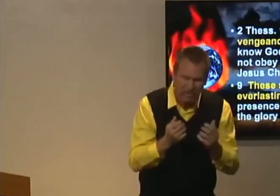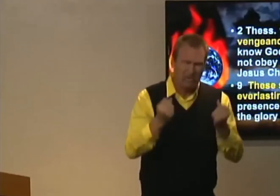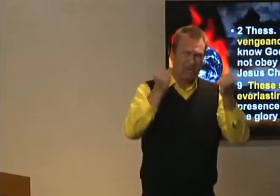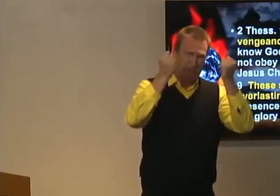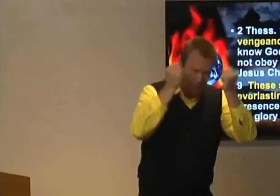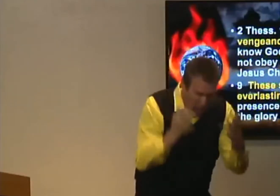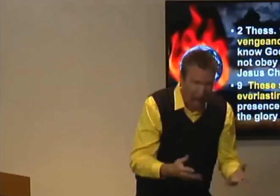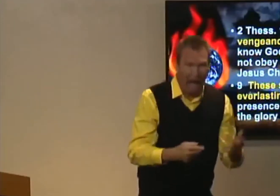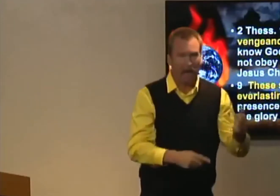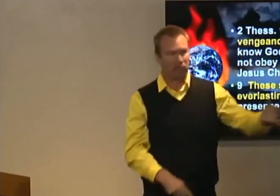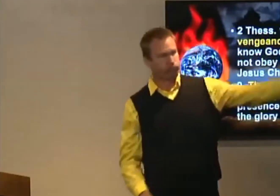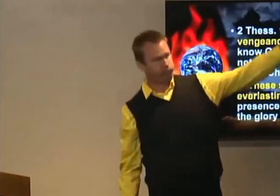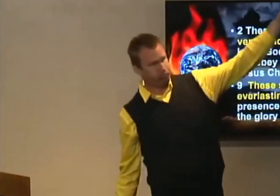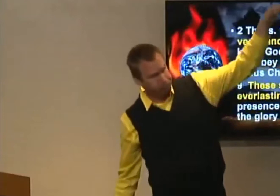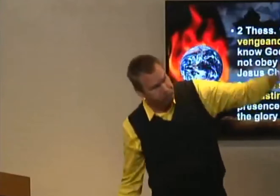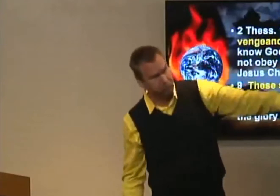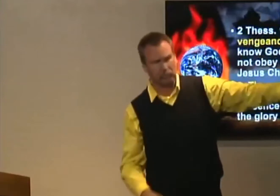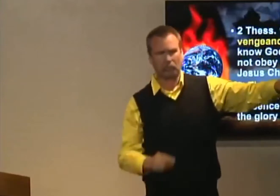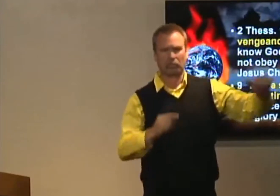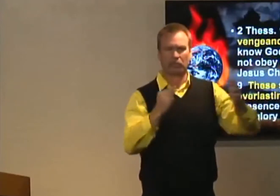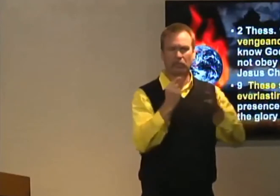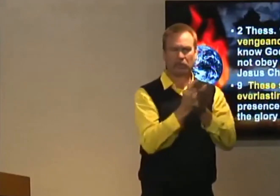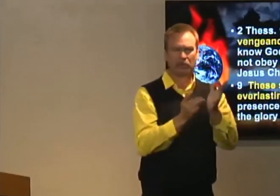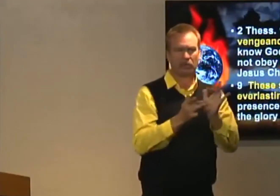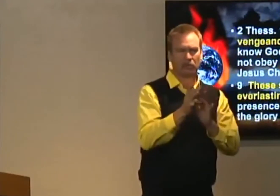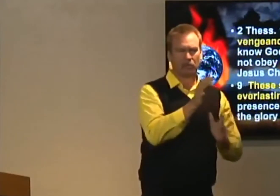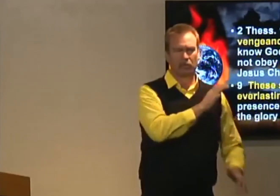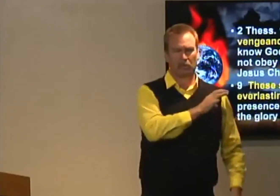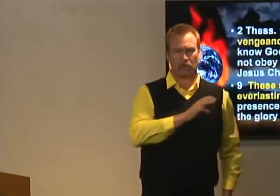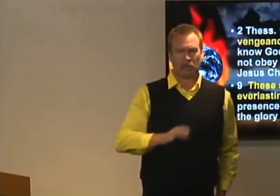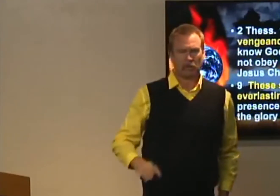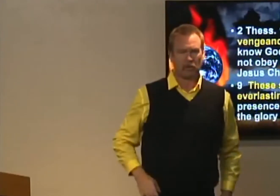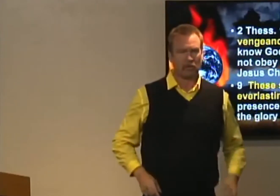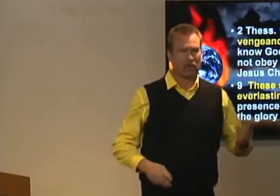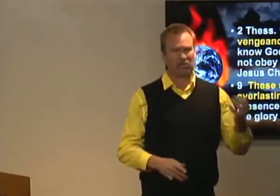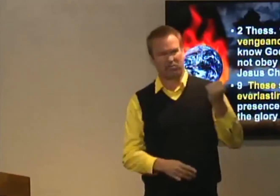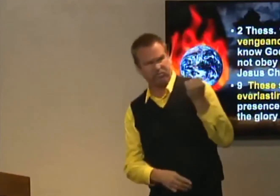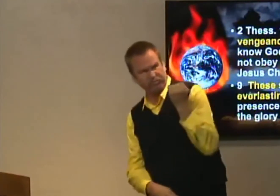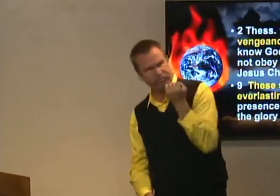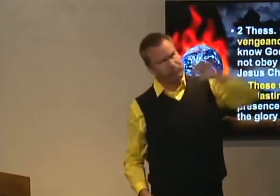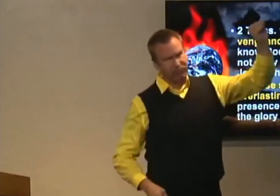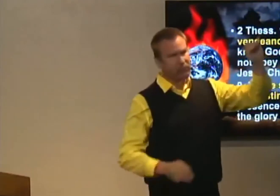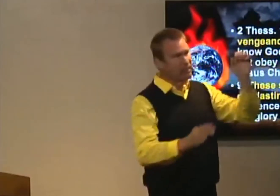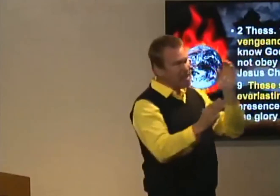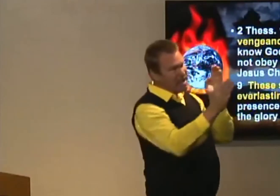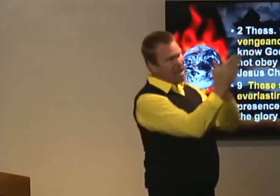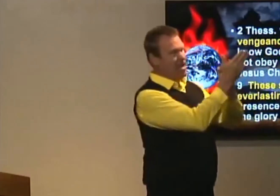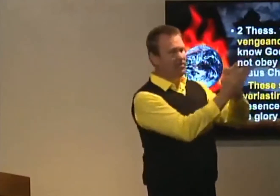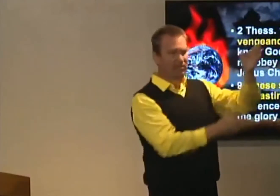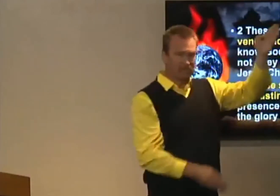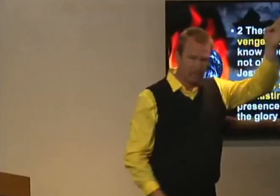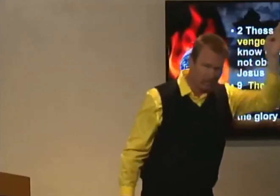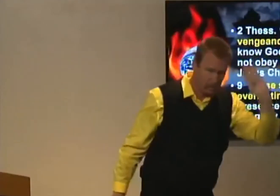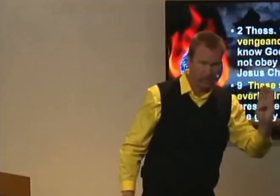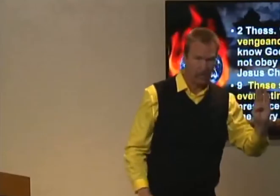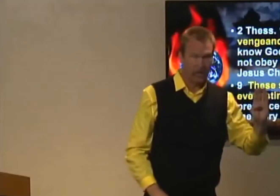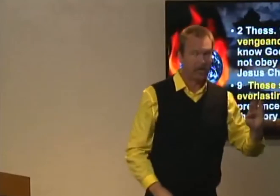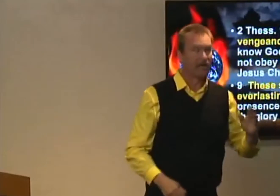Christ. And it's sad how many denounce the gospel of Christ, who turn away from it,